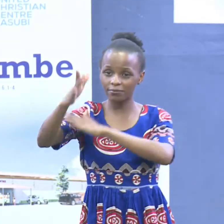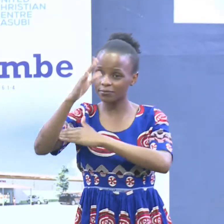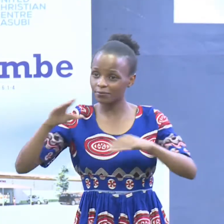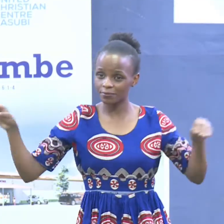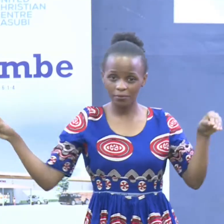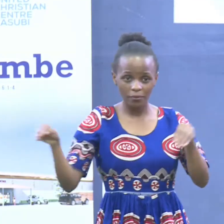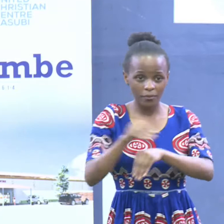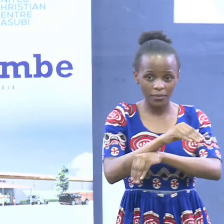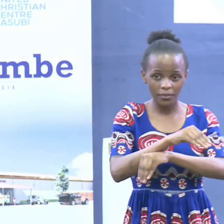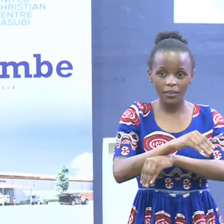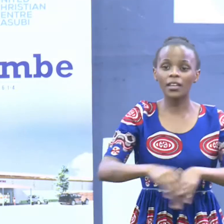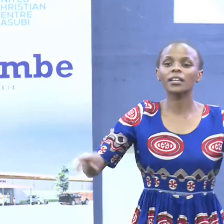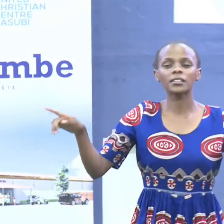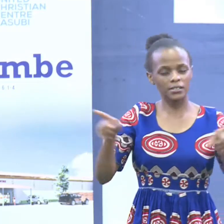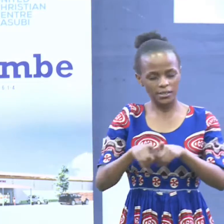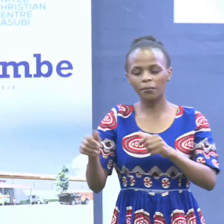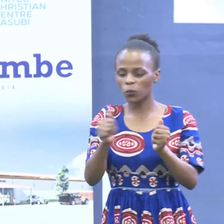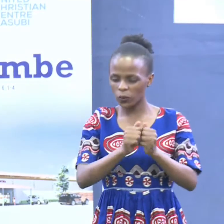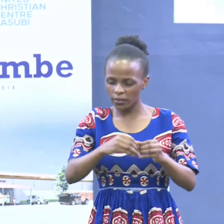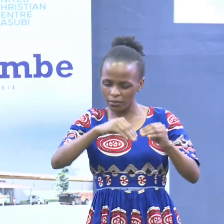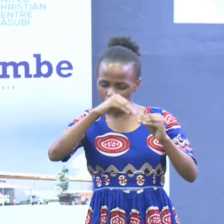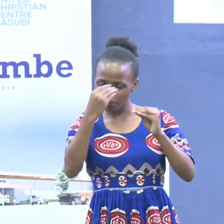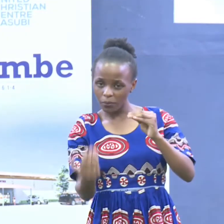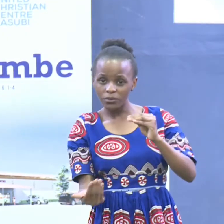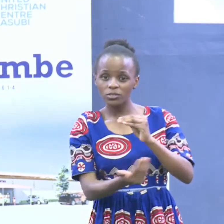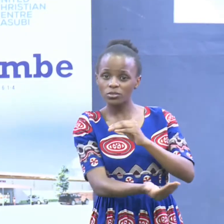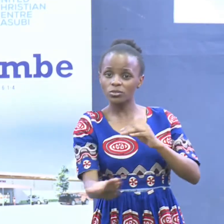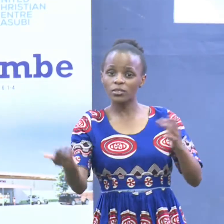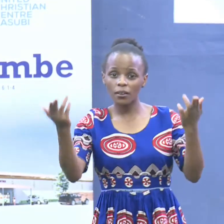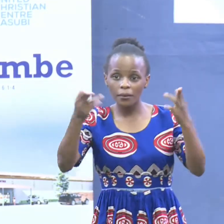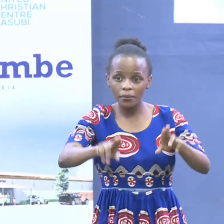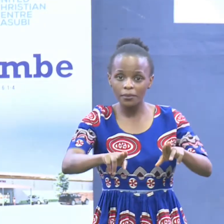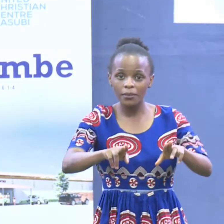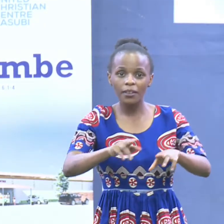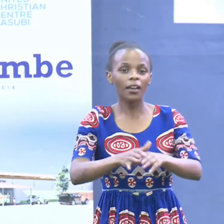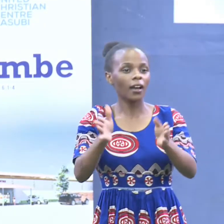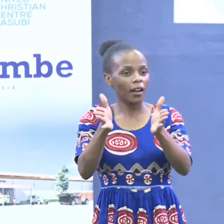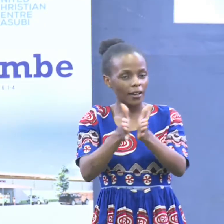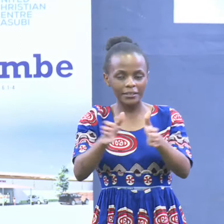been exchanging, it so happened even unto these children. An